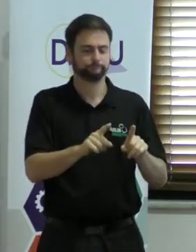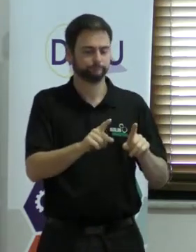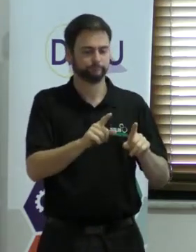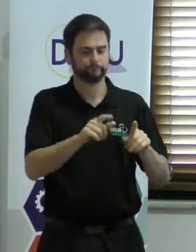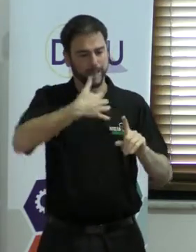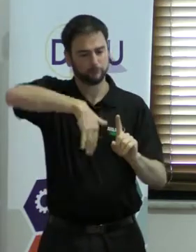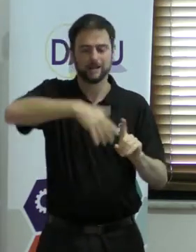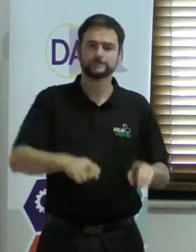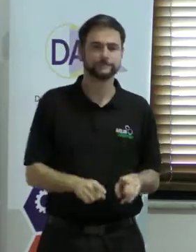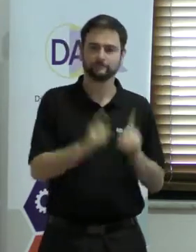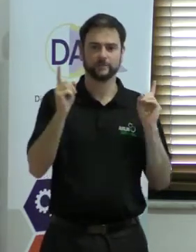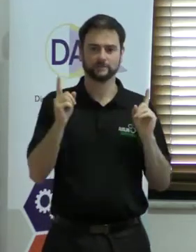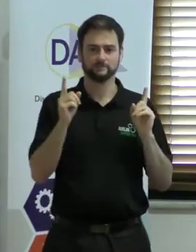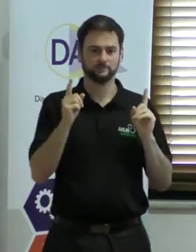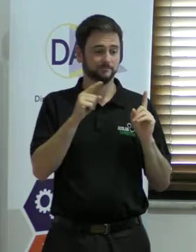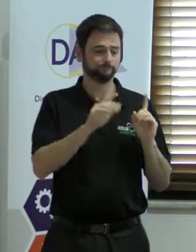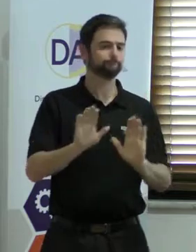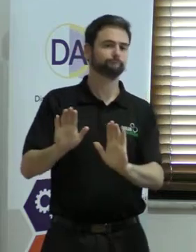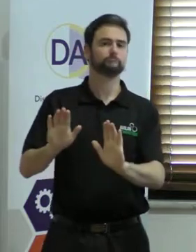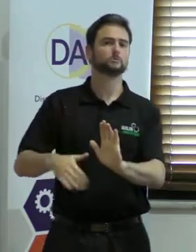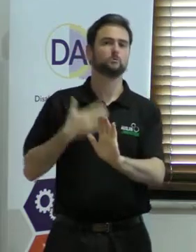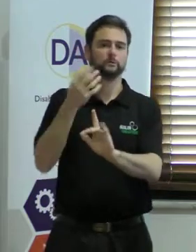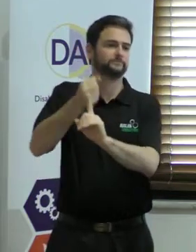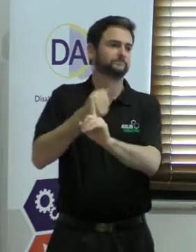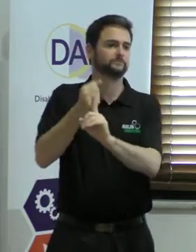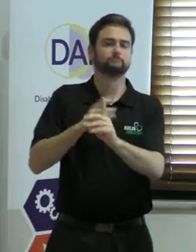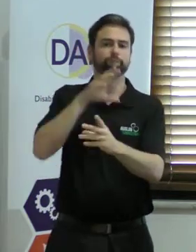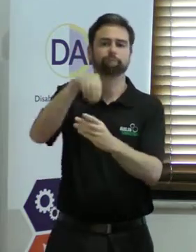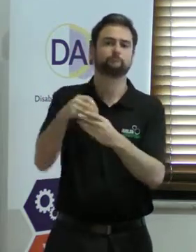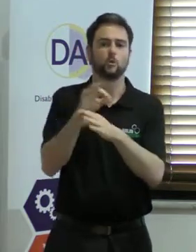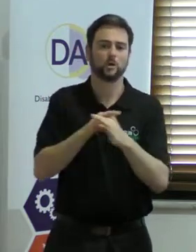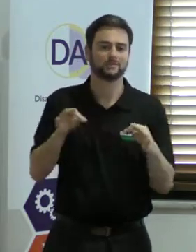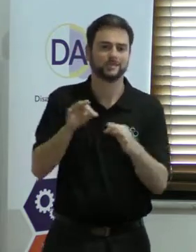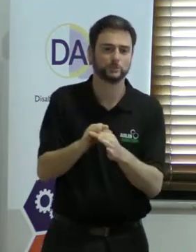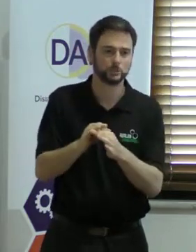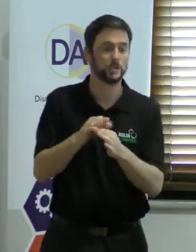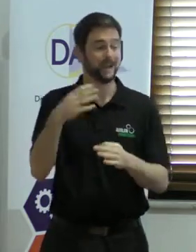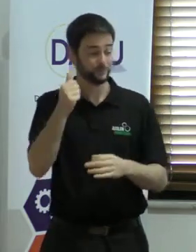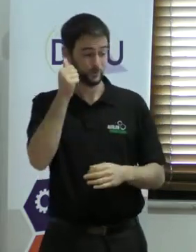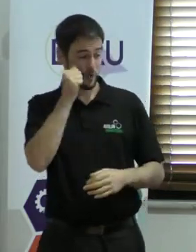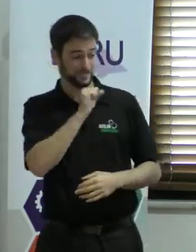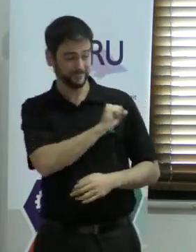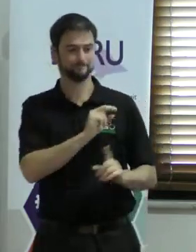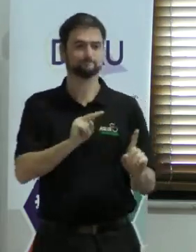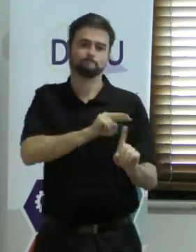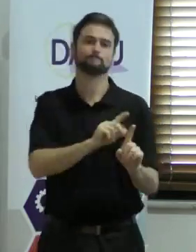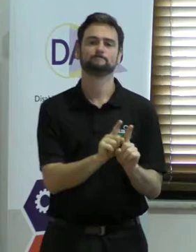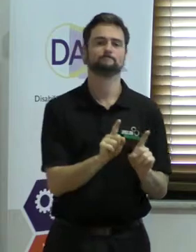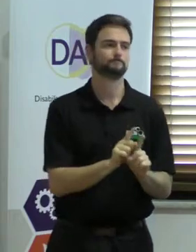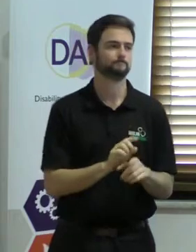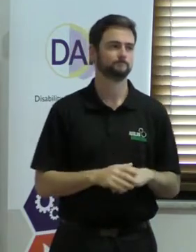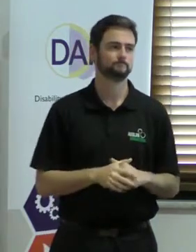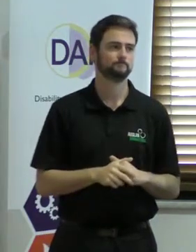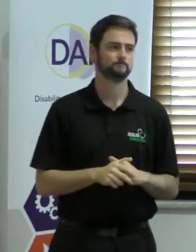there to change also the perception on